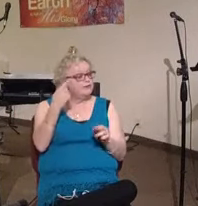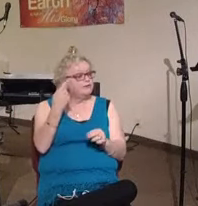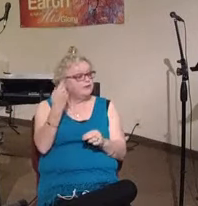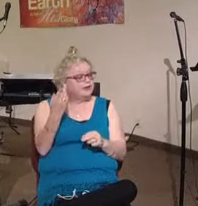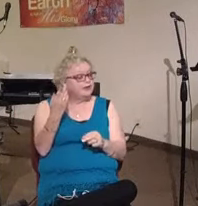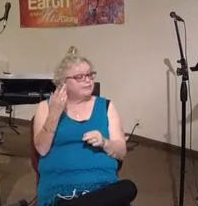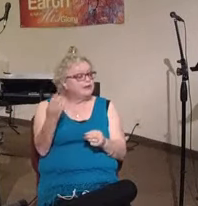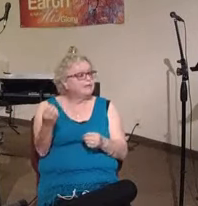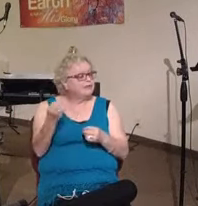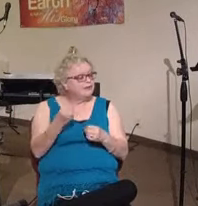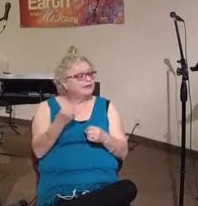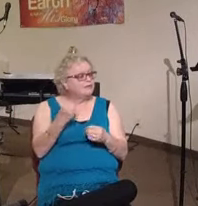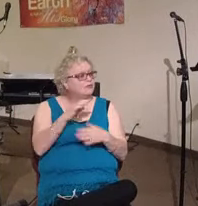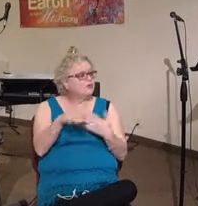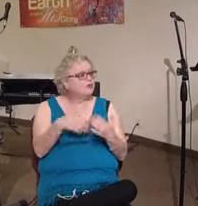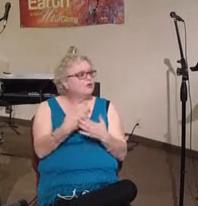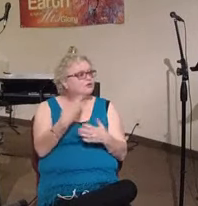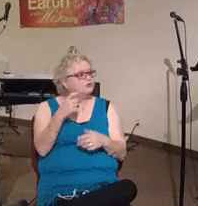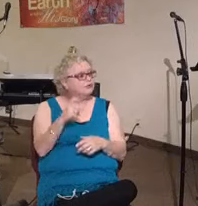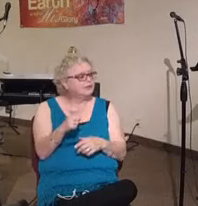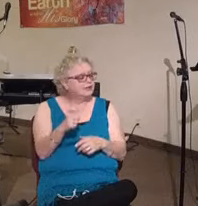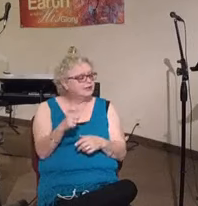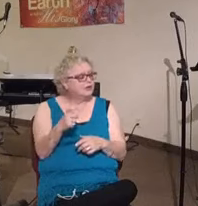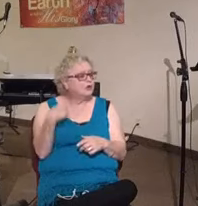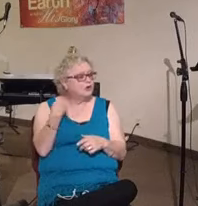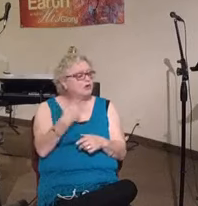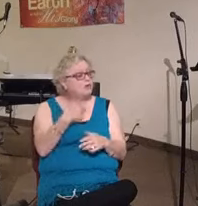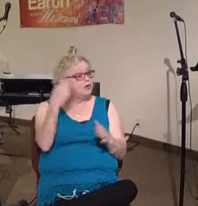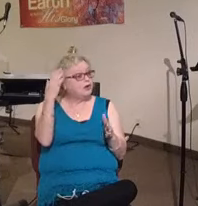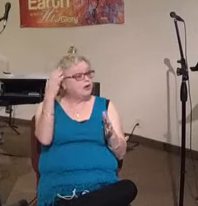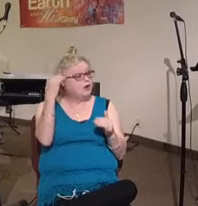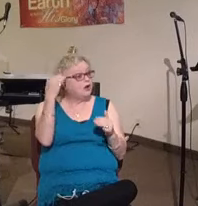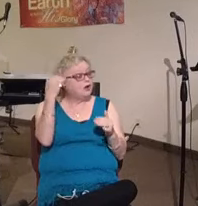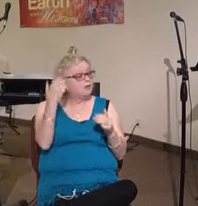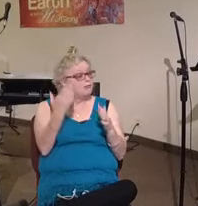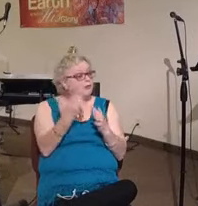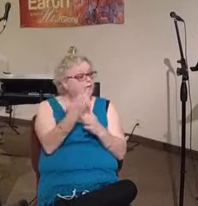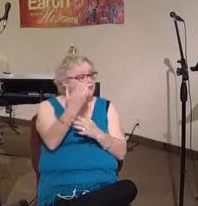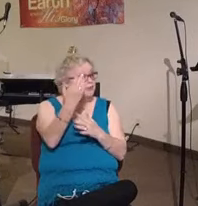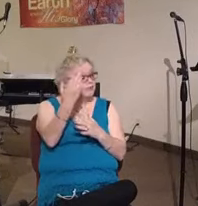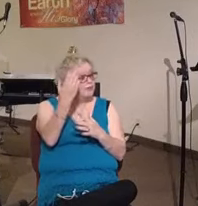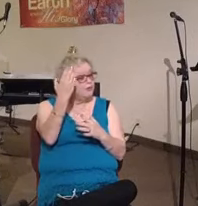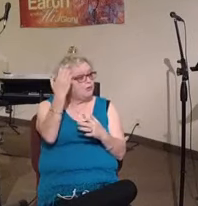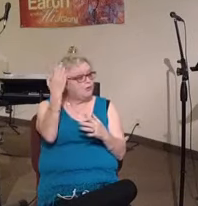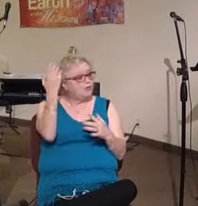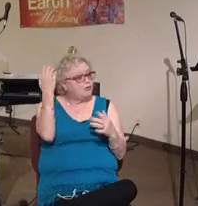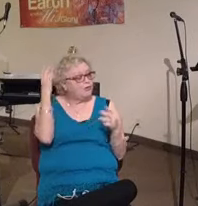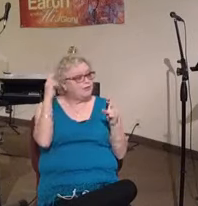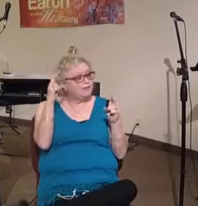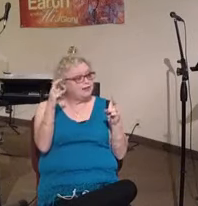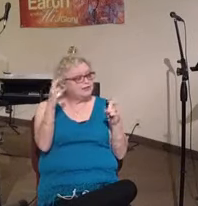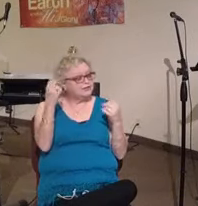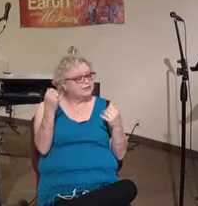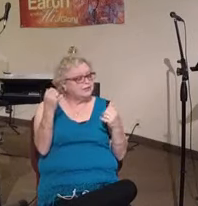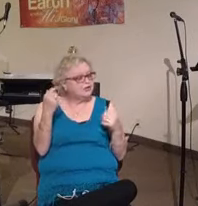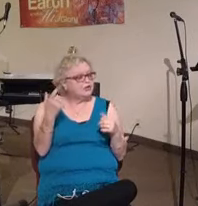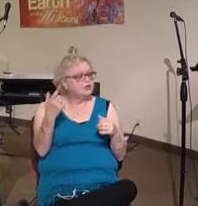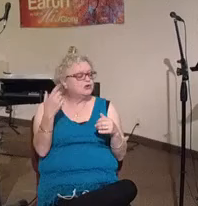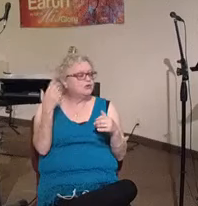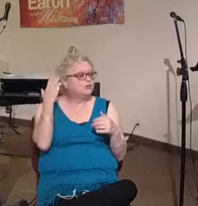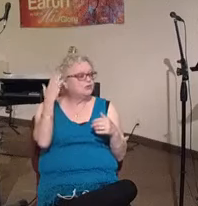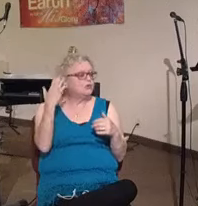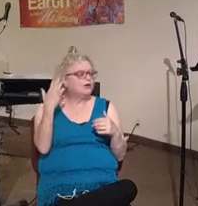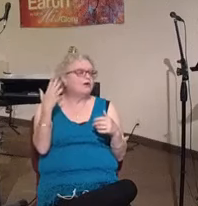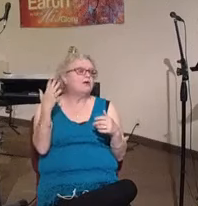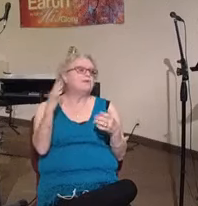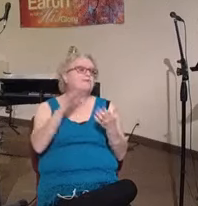you what you need. We hope that through the message today that you will become spiritually